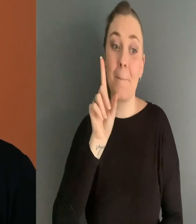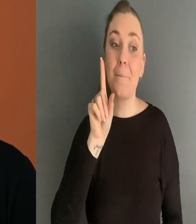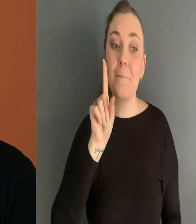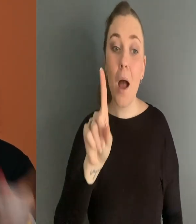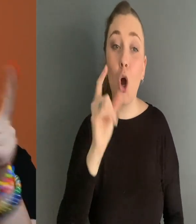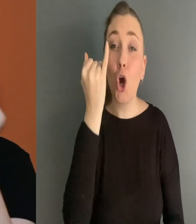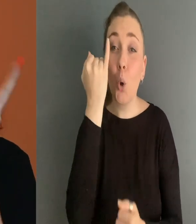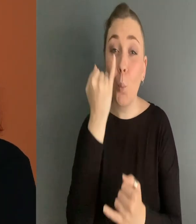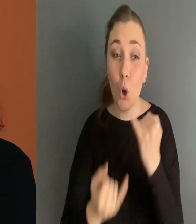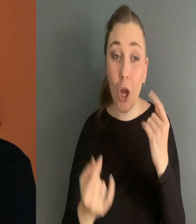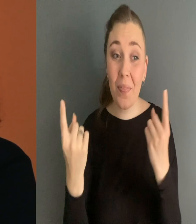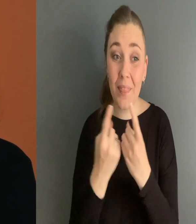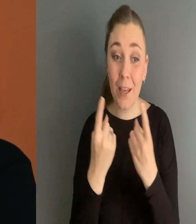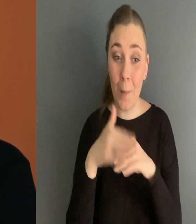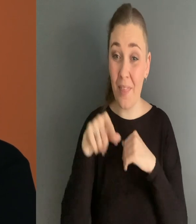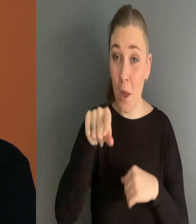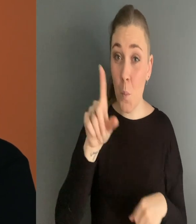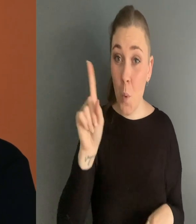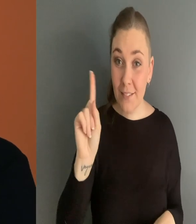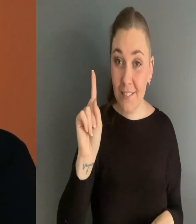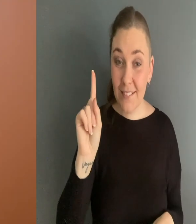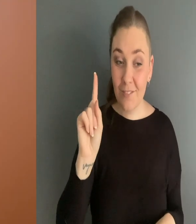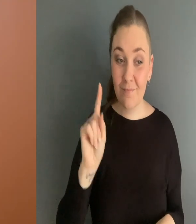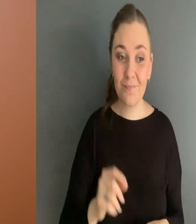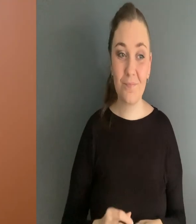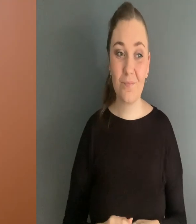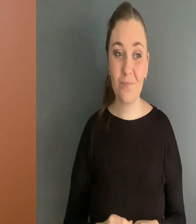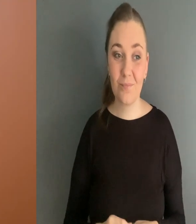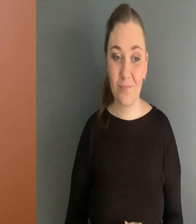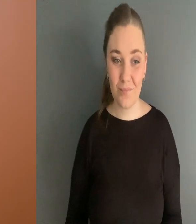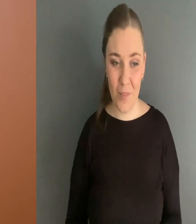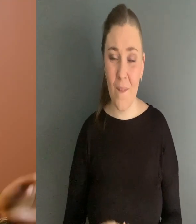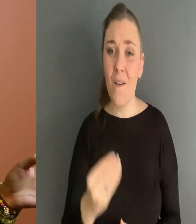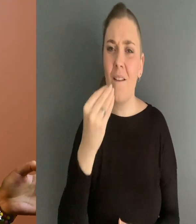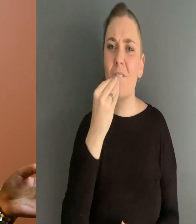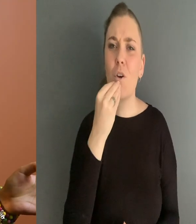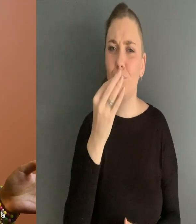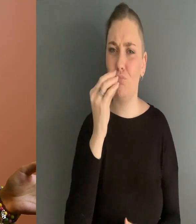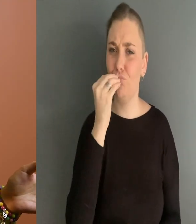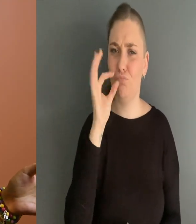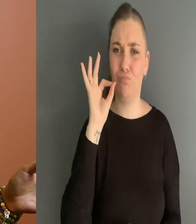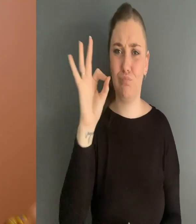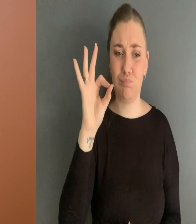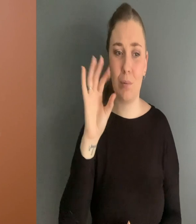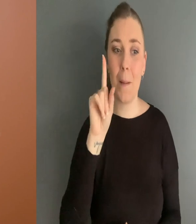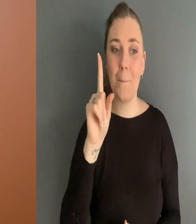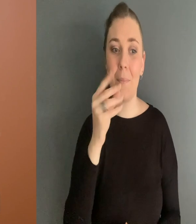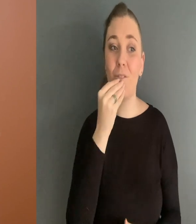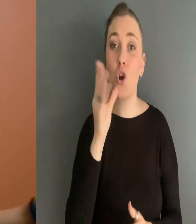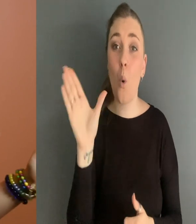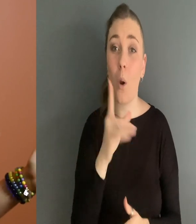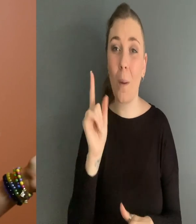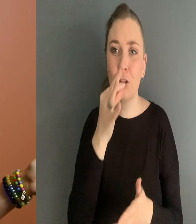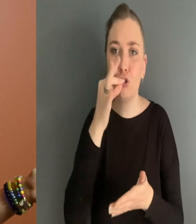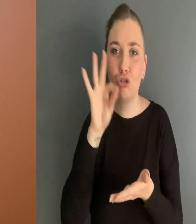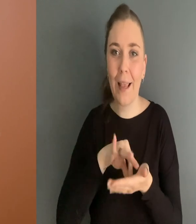the worst thing about that was it was like the food was great but the food was all